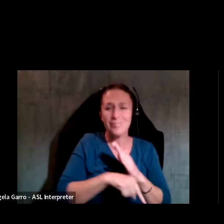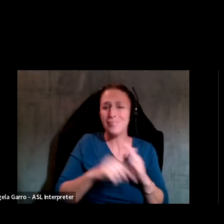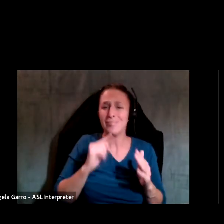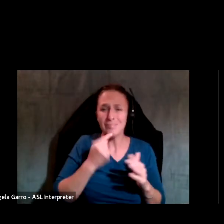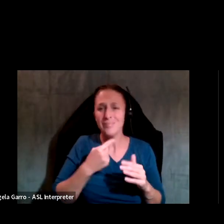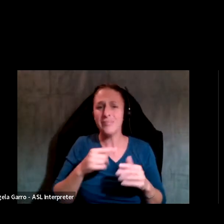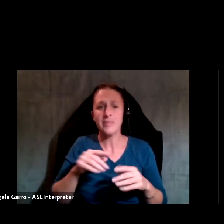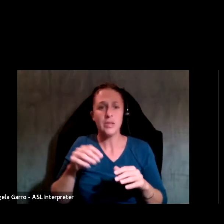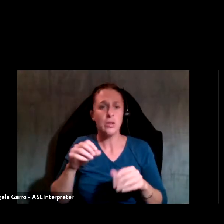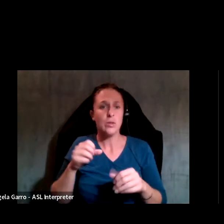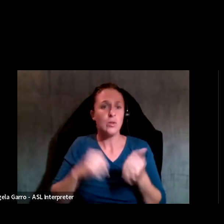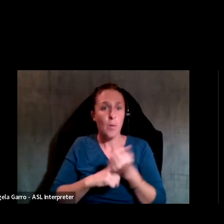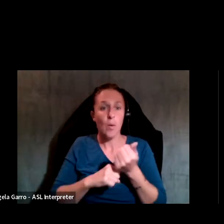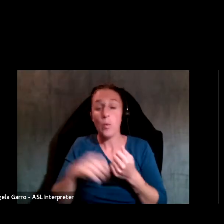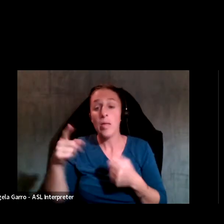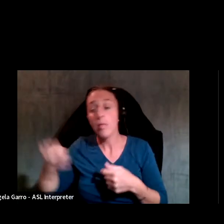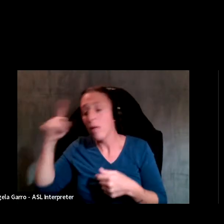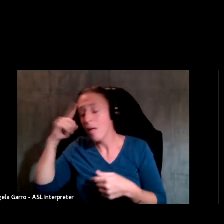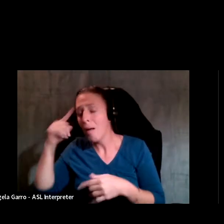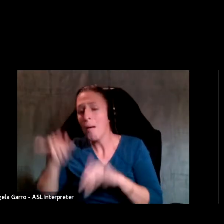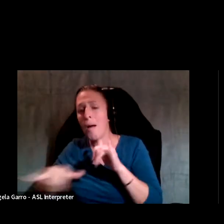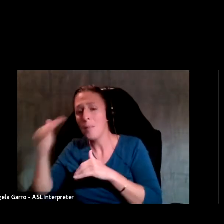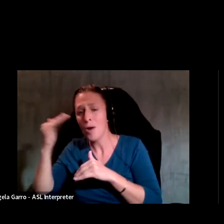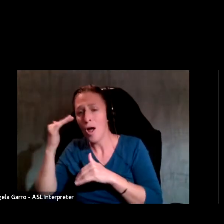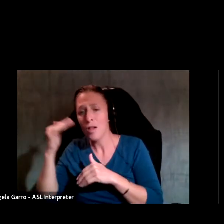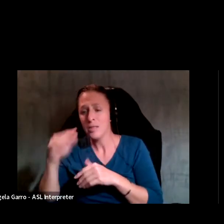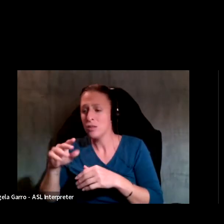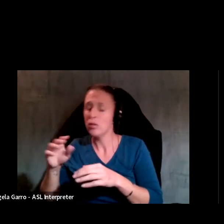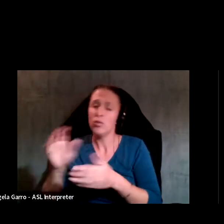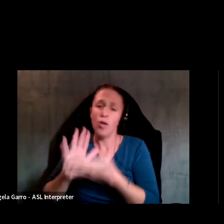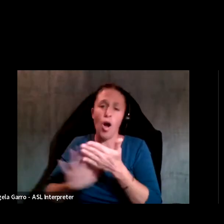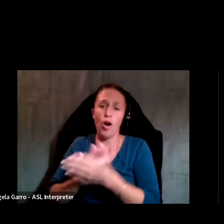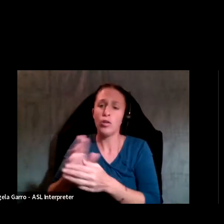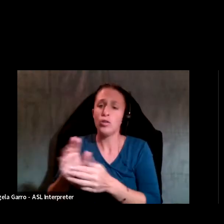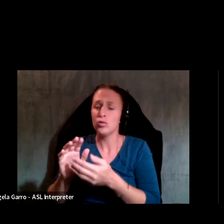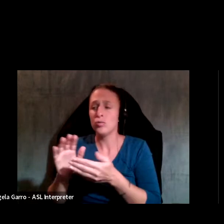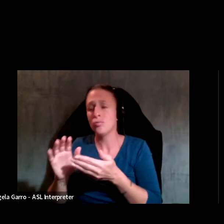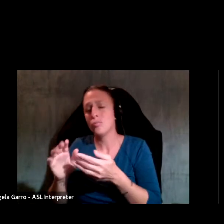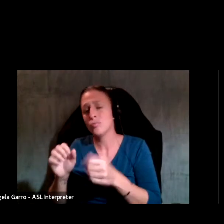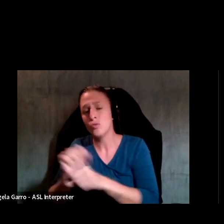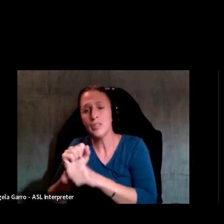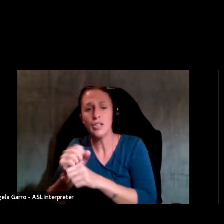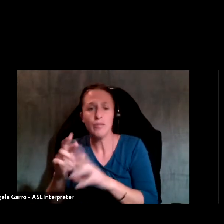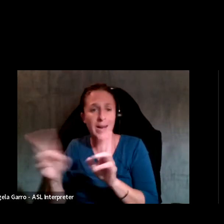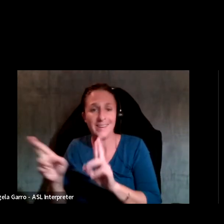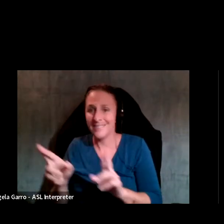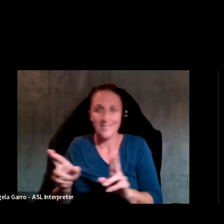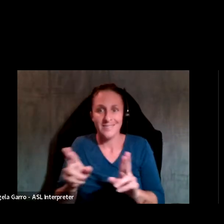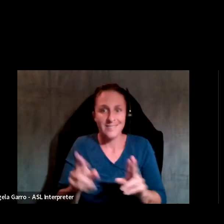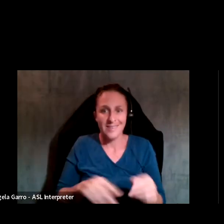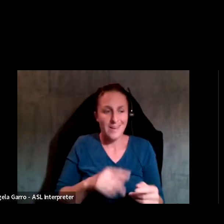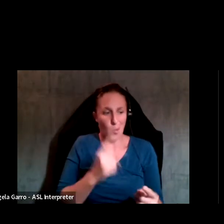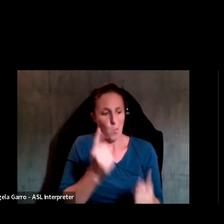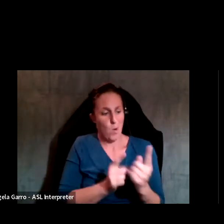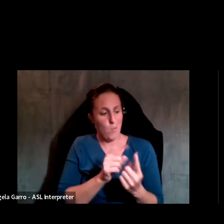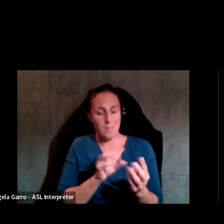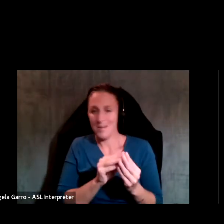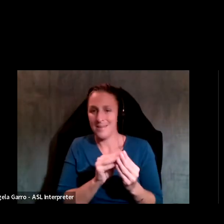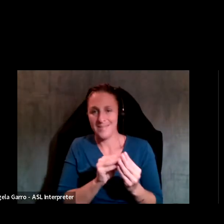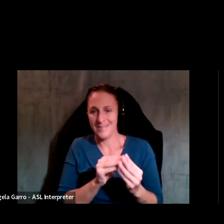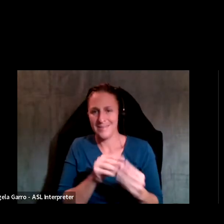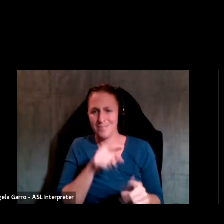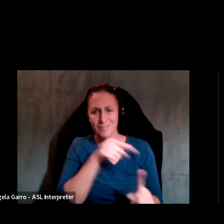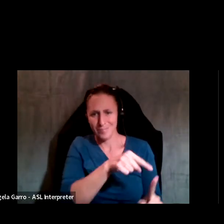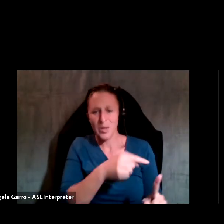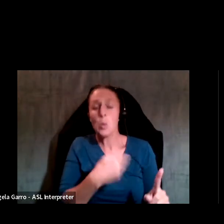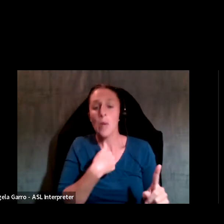common knowledge about college and career readiness is not common knowledge, and it requires a lot of training. It's not going to happen even in a one-on-one meeting. So we've actually got students in